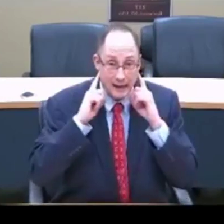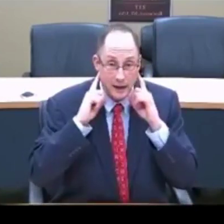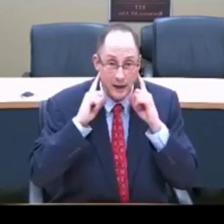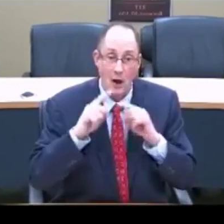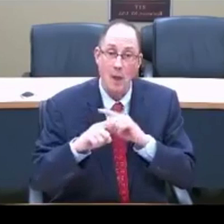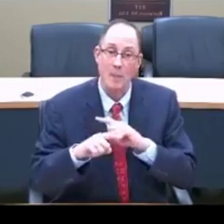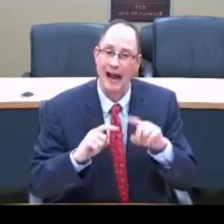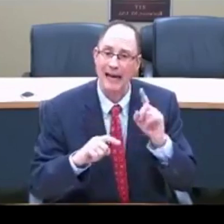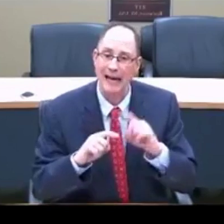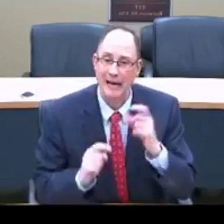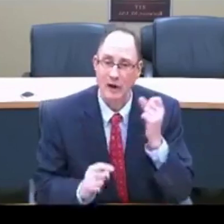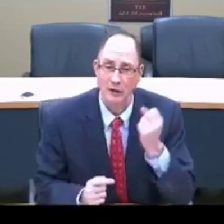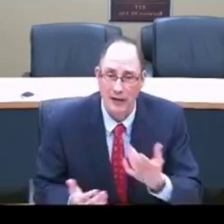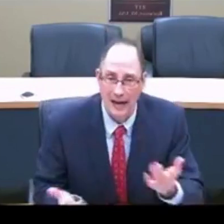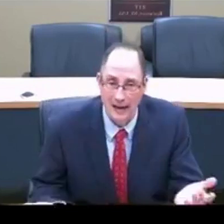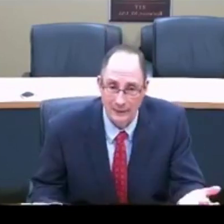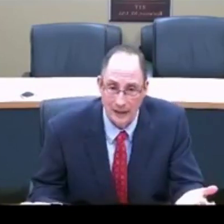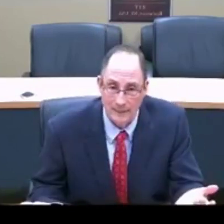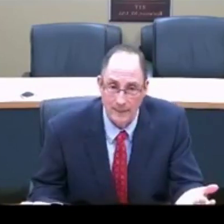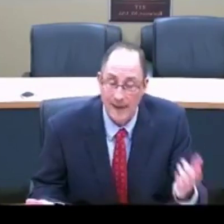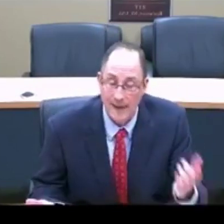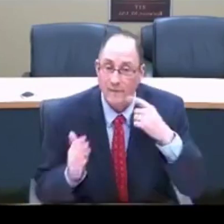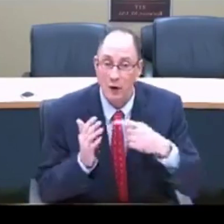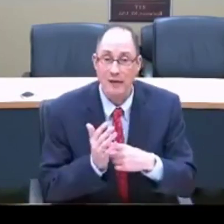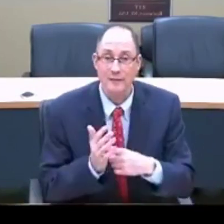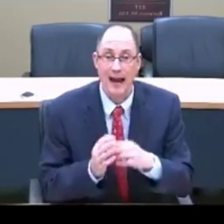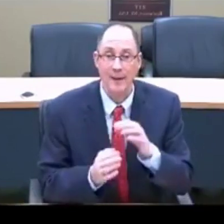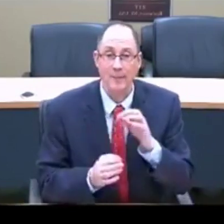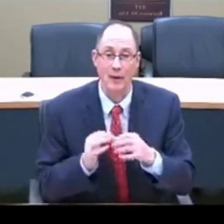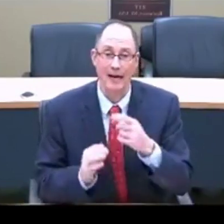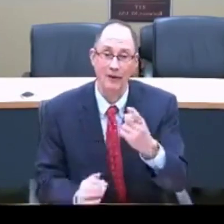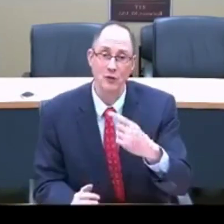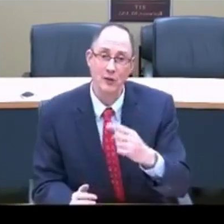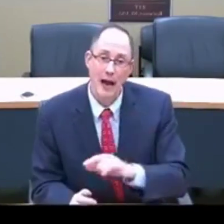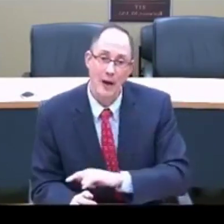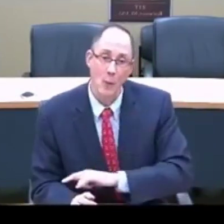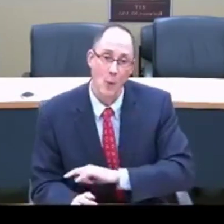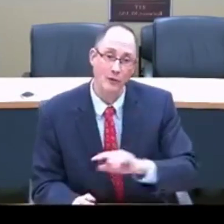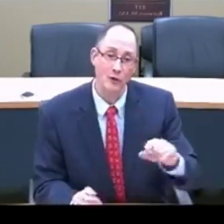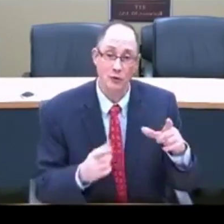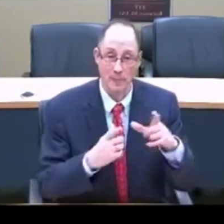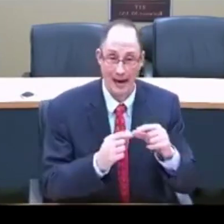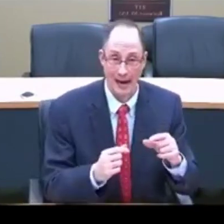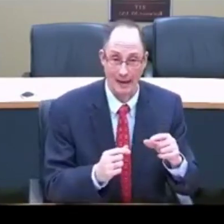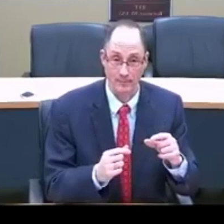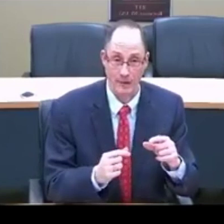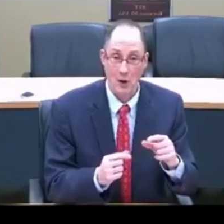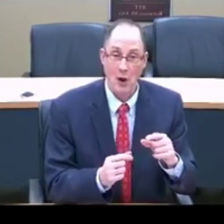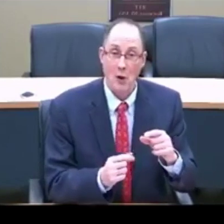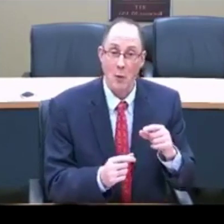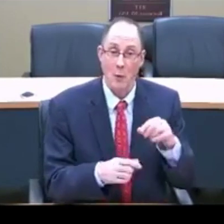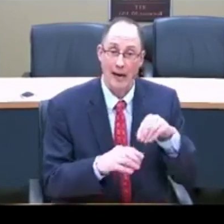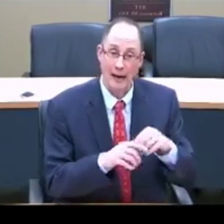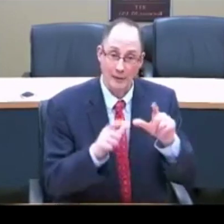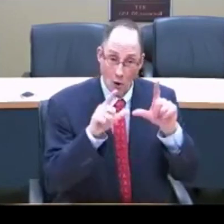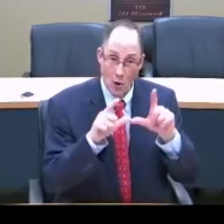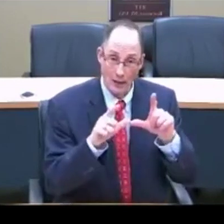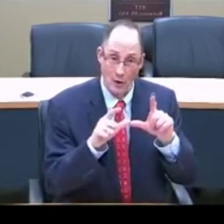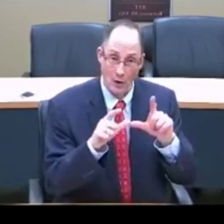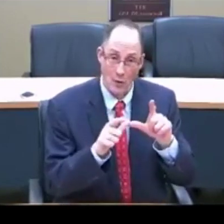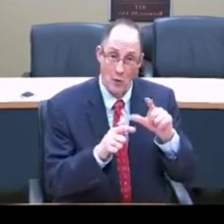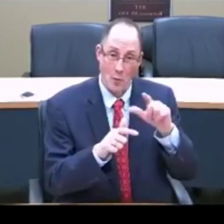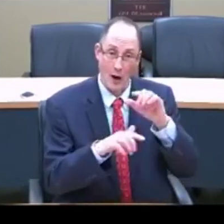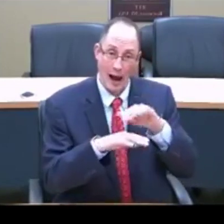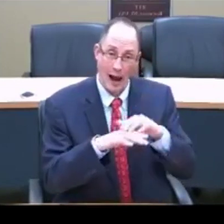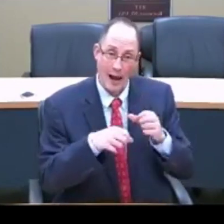hear, but I can't understand everything. For example, if you and I went to Japan, we're in Tokyo.